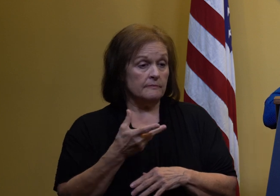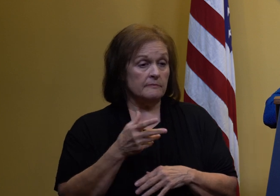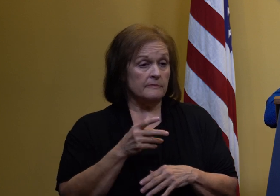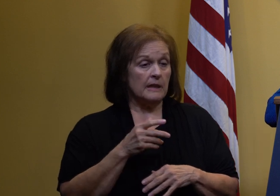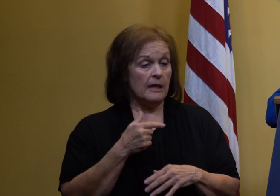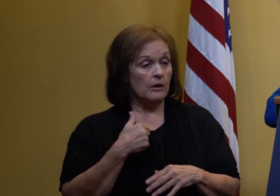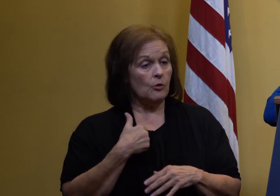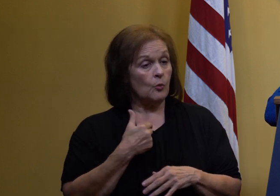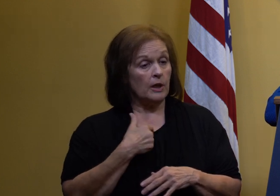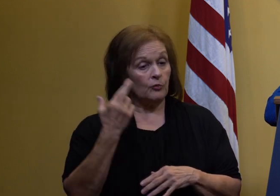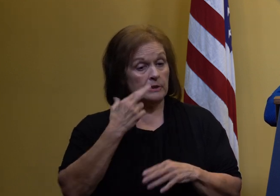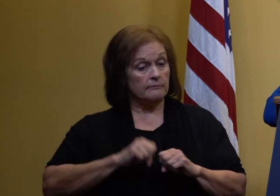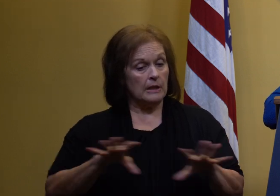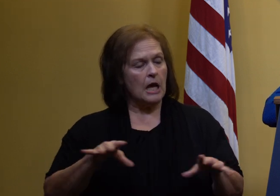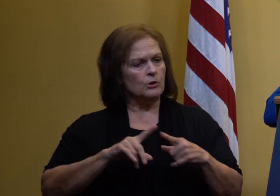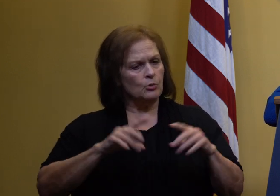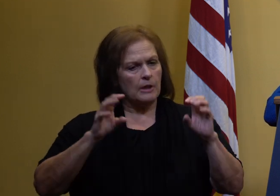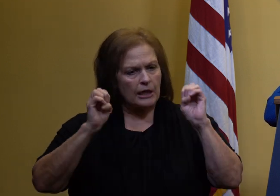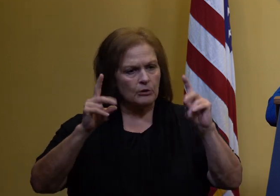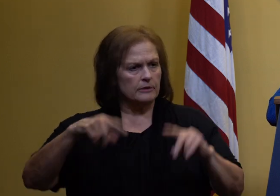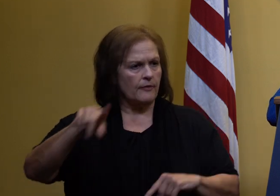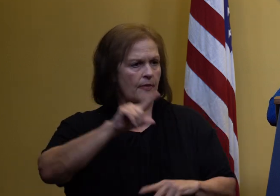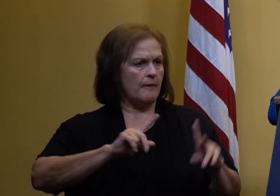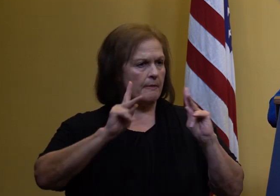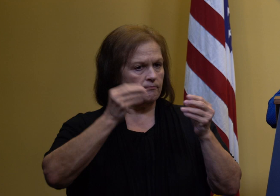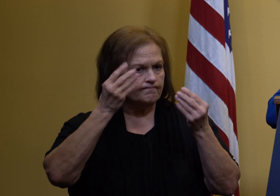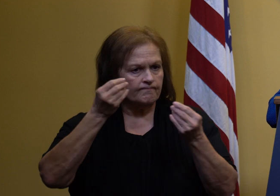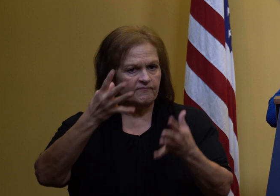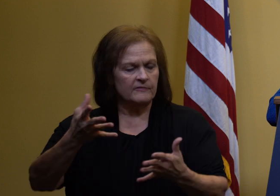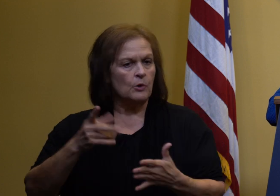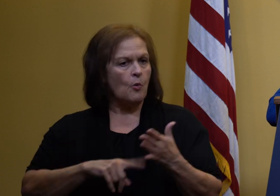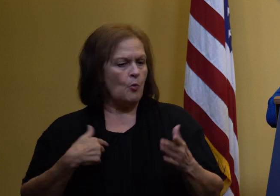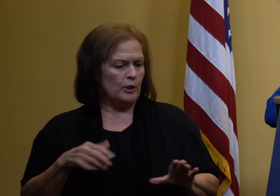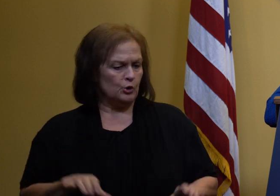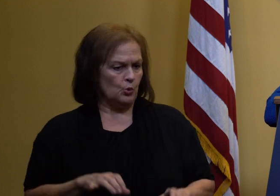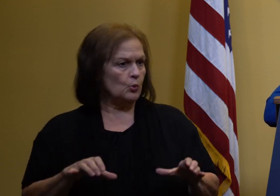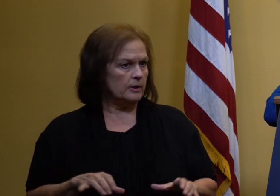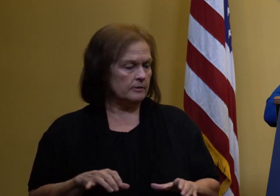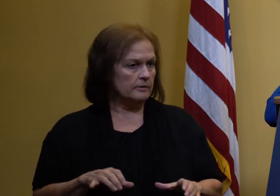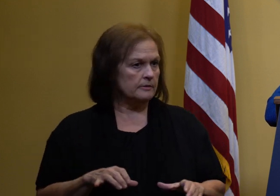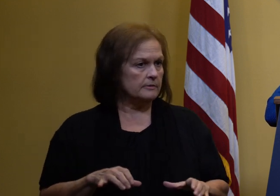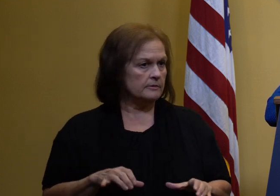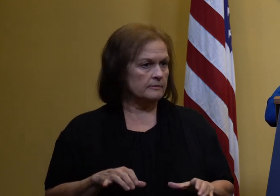it was to educate and inform the residents of the city of New Orleans on work that was